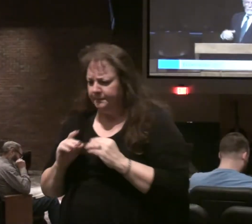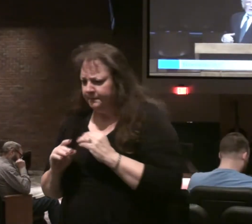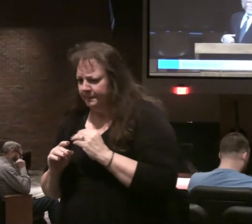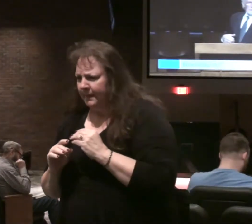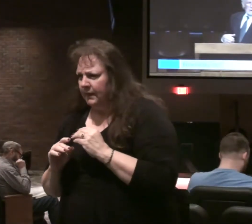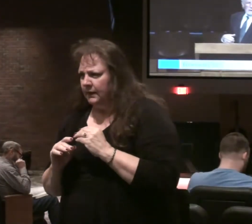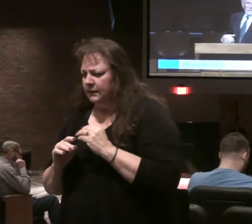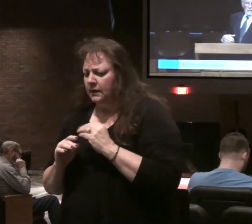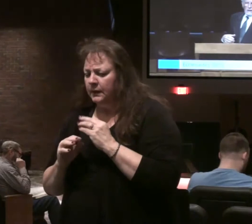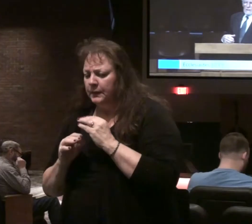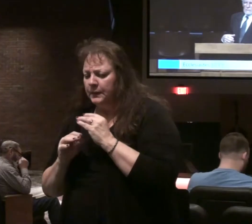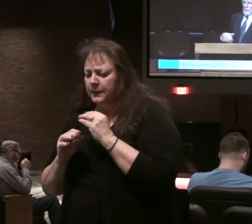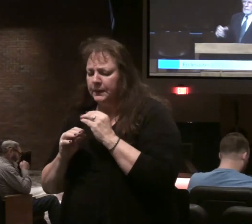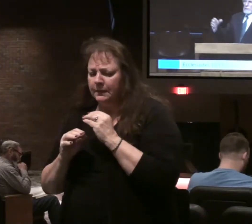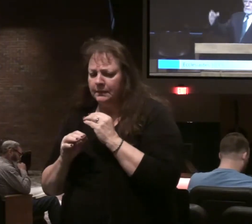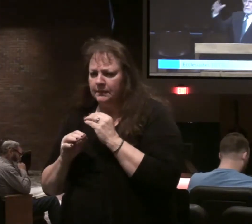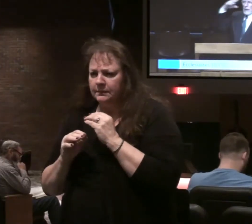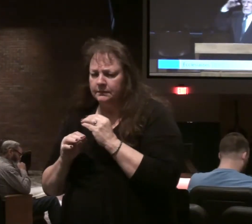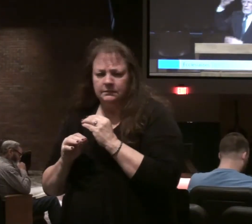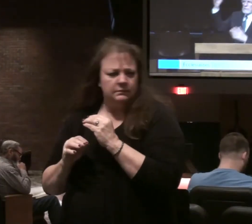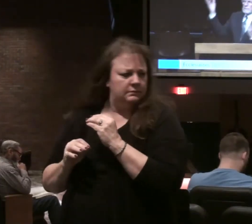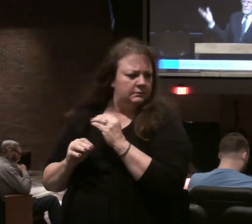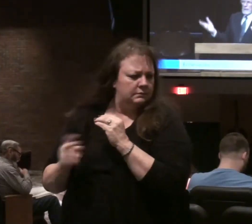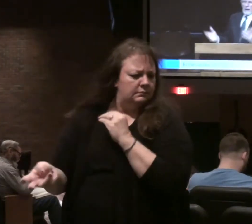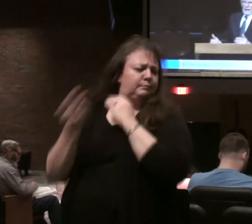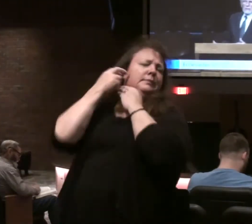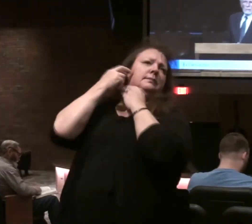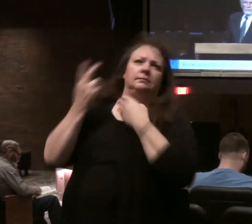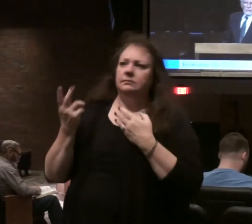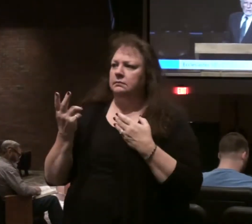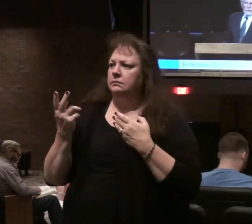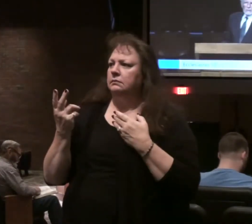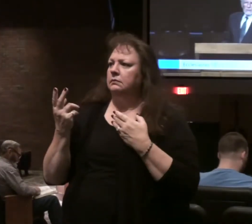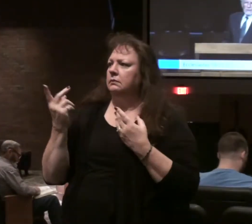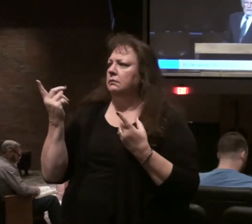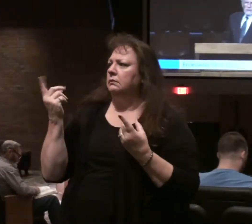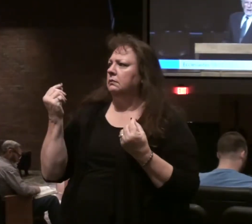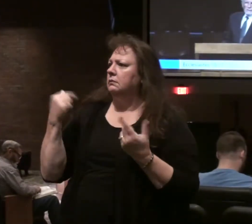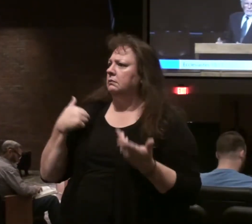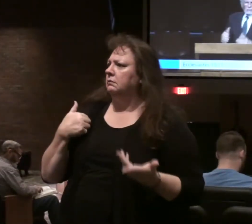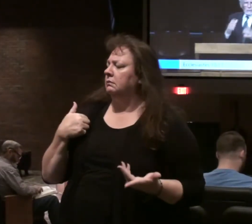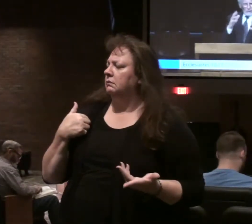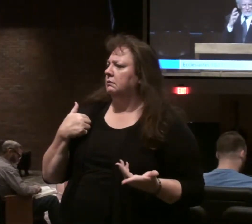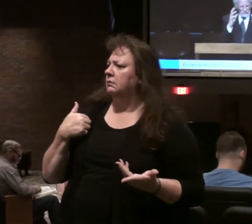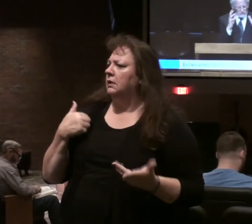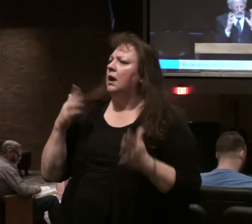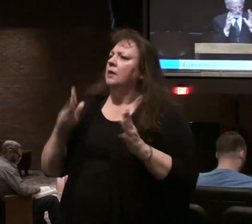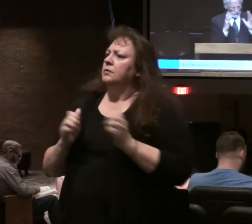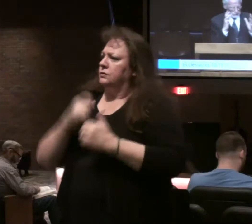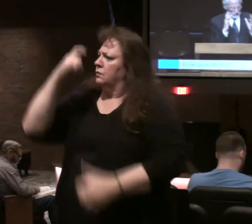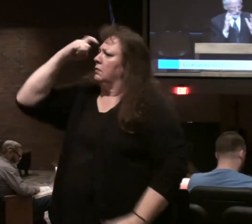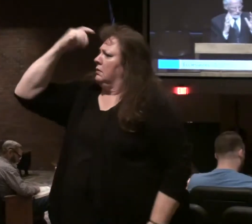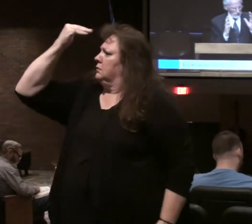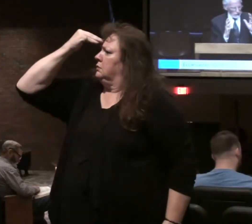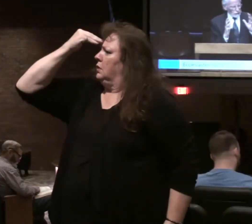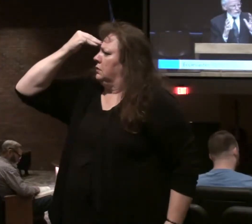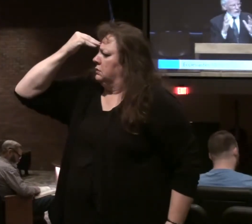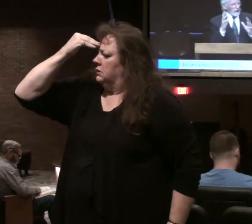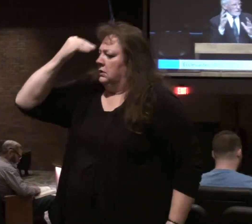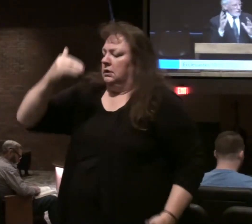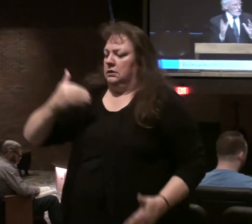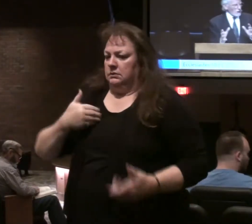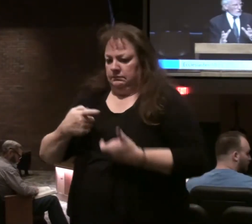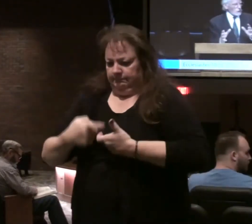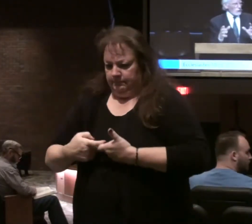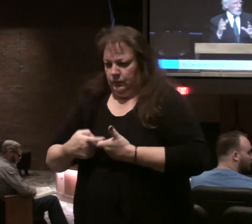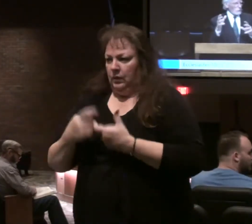I stop in the middle of it to tell him something, and the snake's, I don't know what to do. A person with wisdom knows. You're going to do